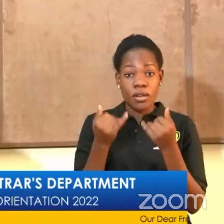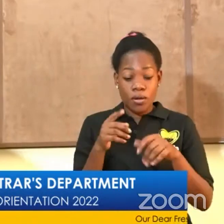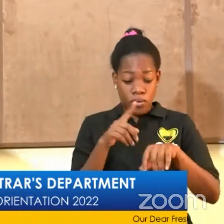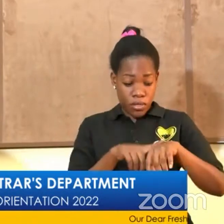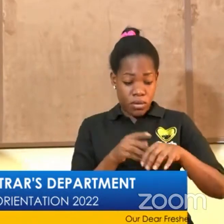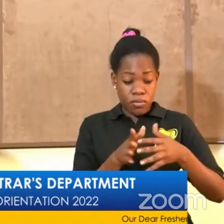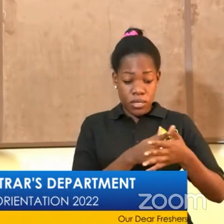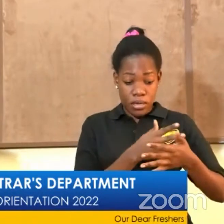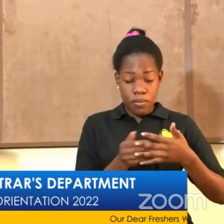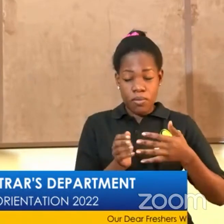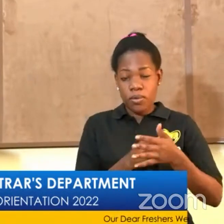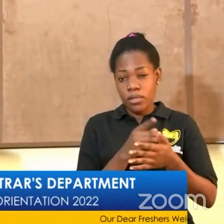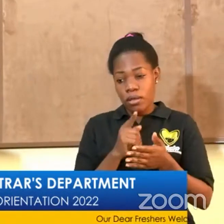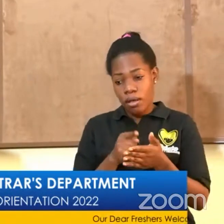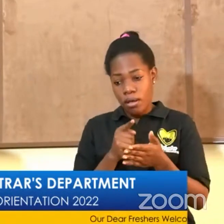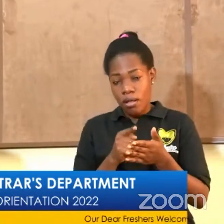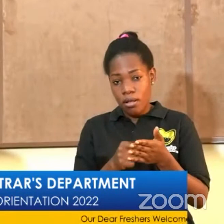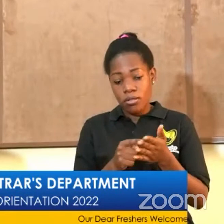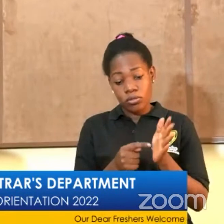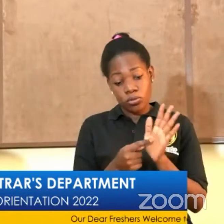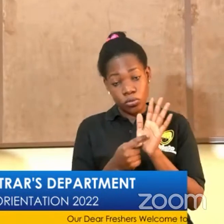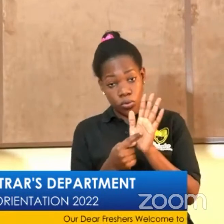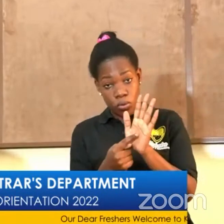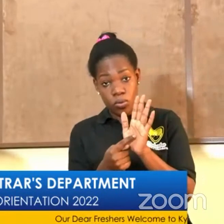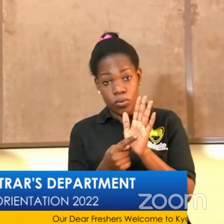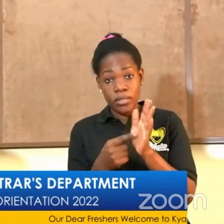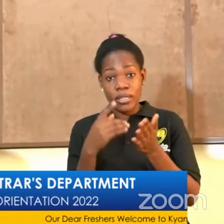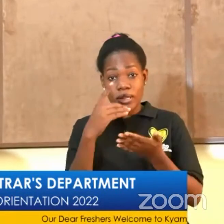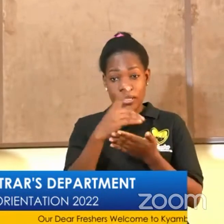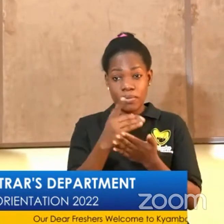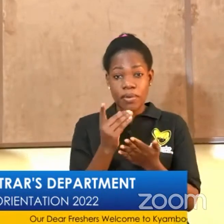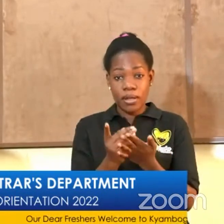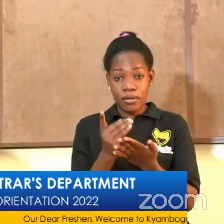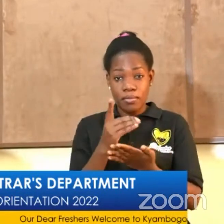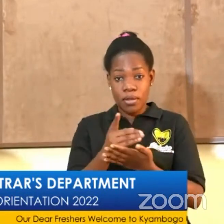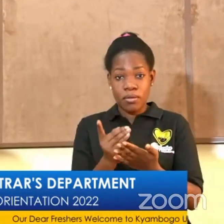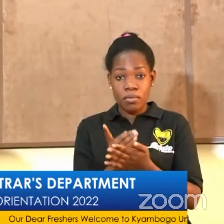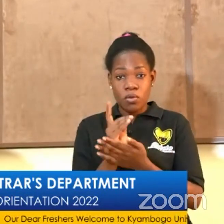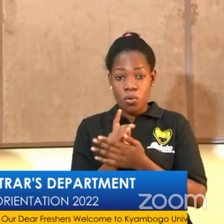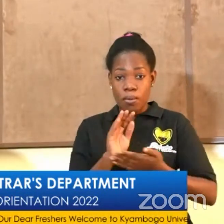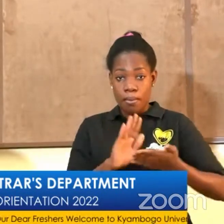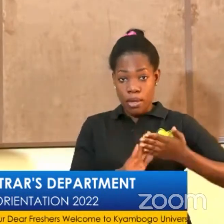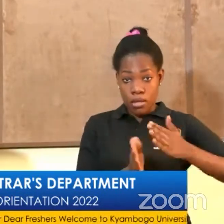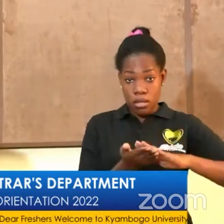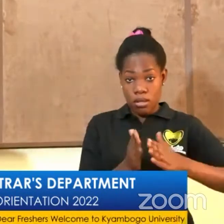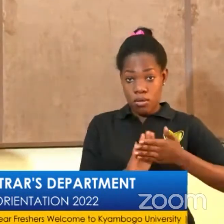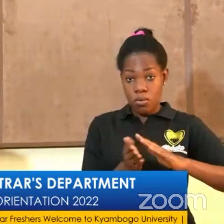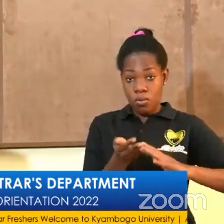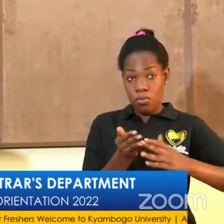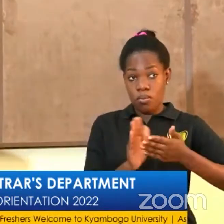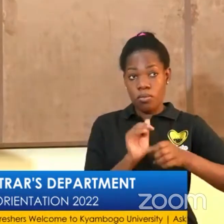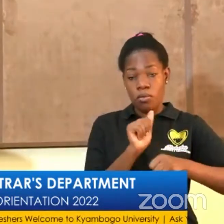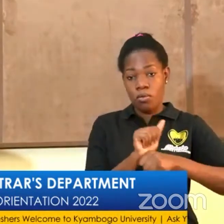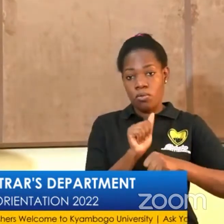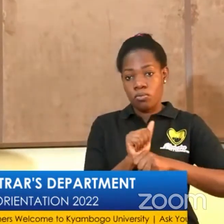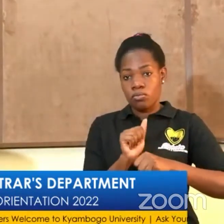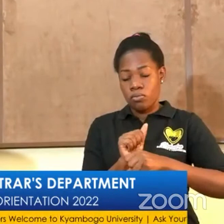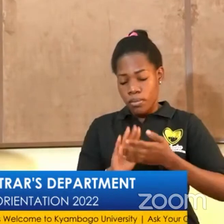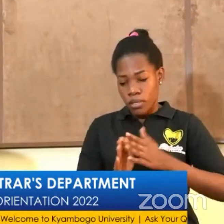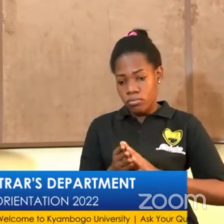in such a way that those departments work together to give out a